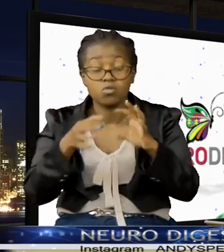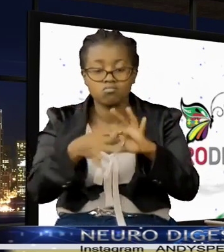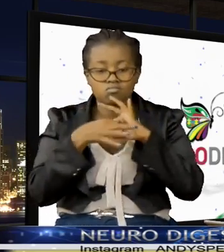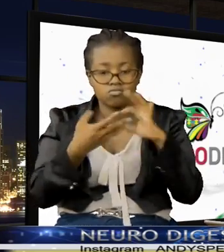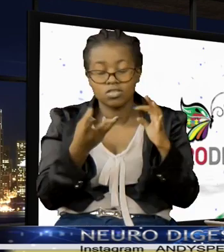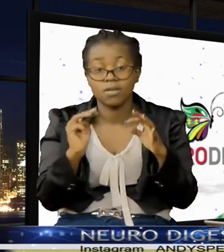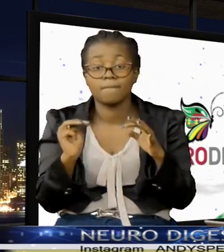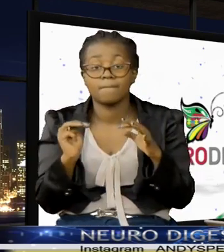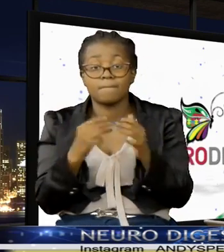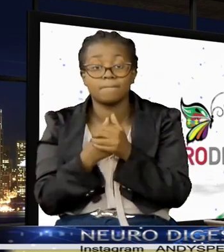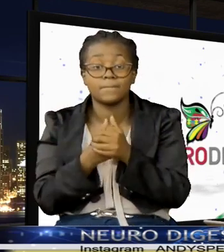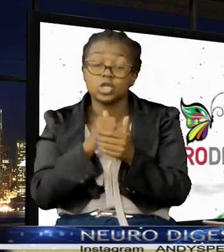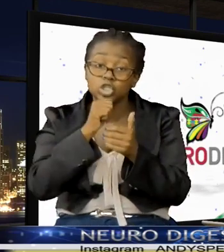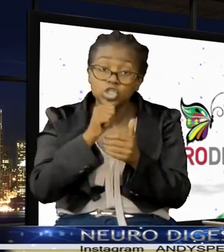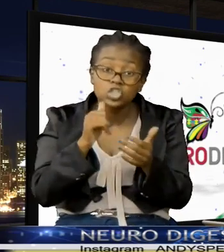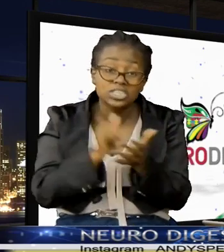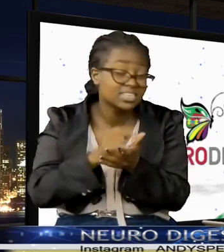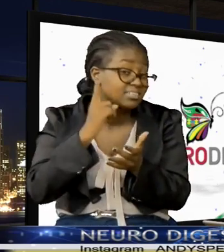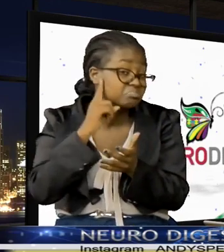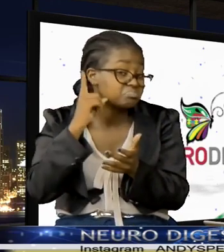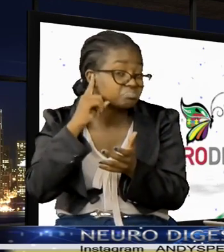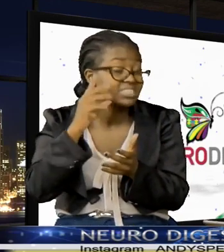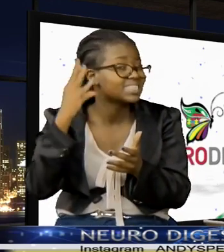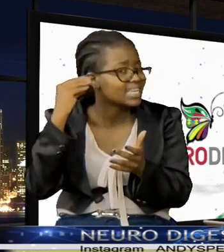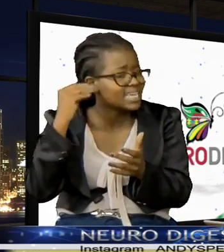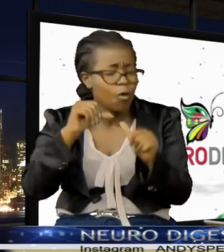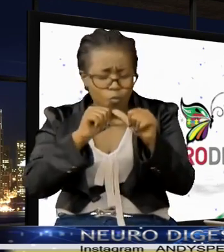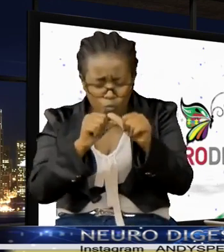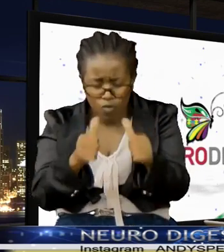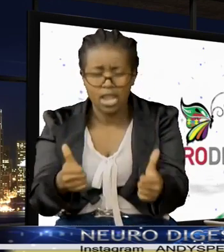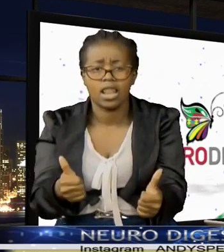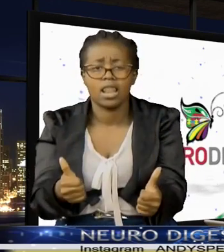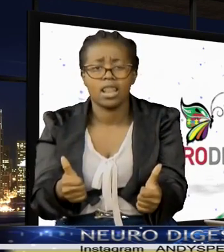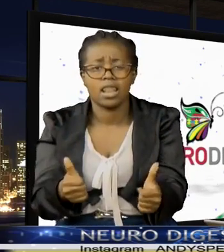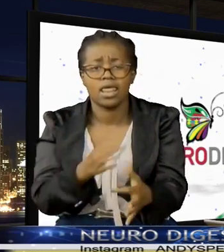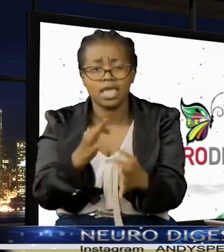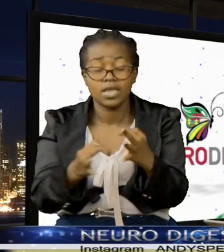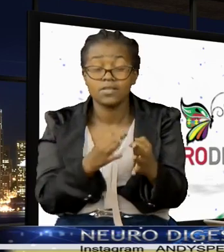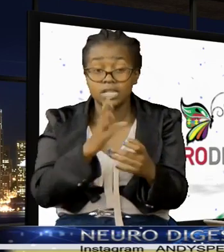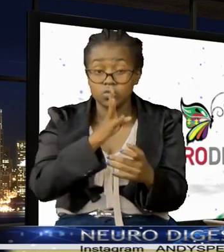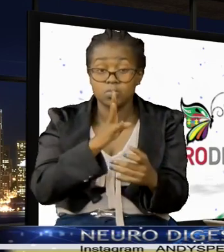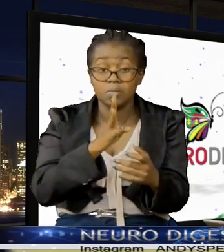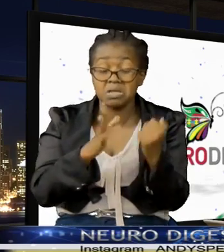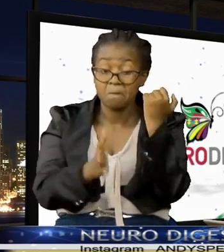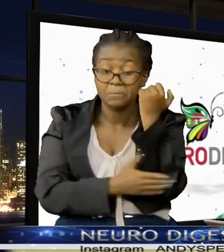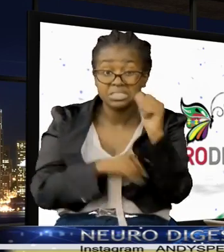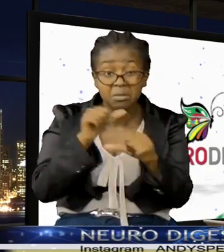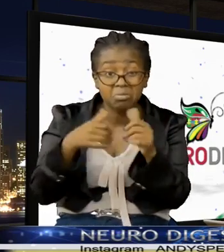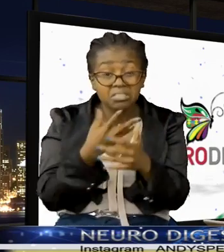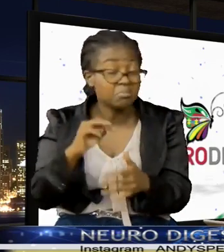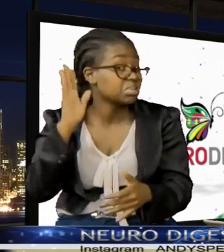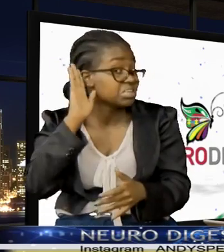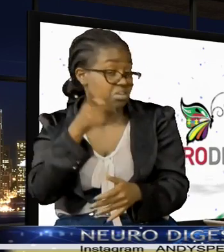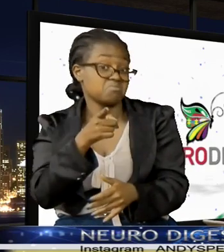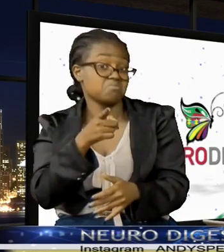with them? It's not that they're deaf. They hear you perfectly well. Even when you talk ill of them, they hear